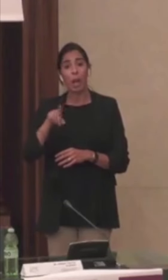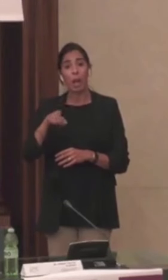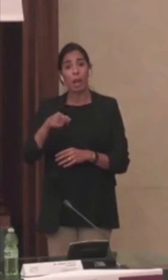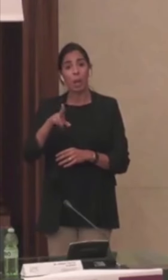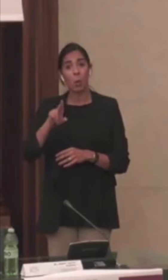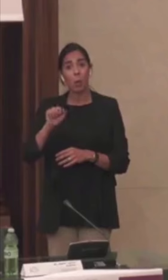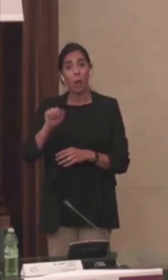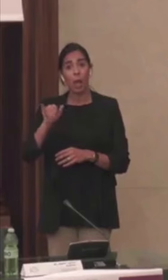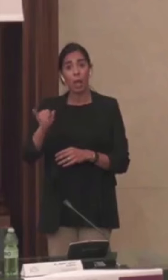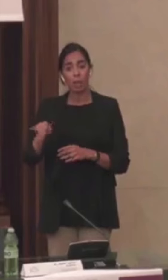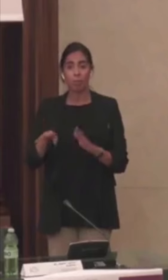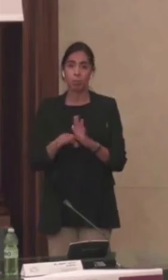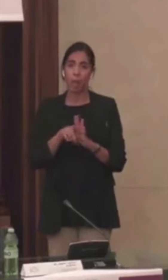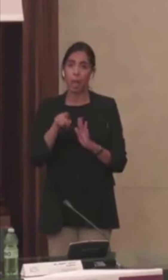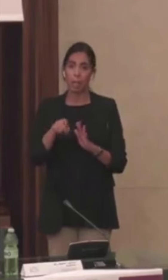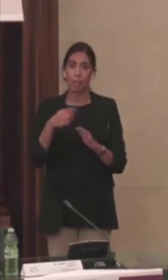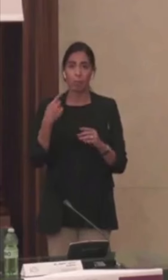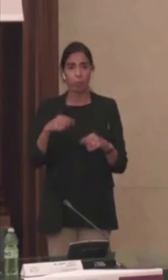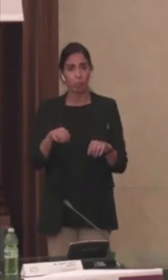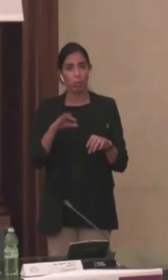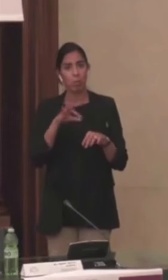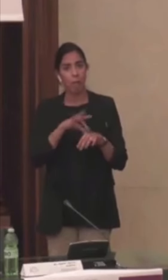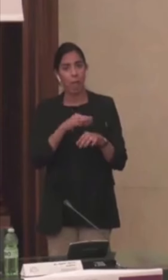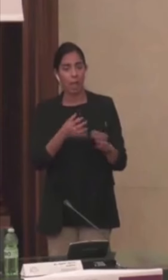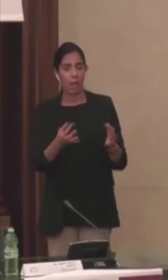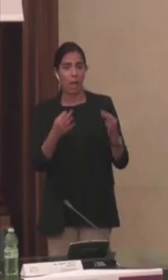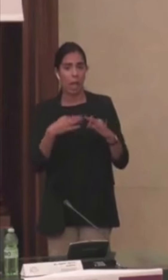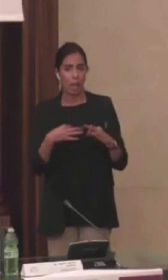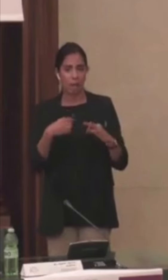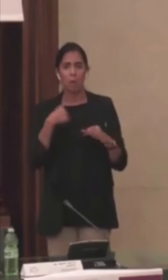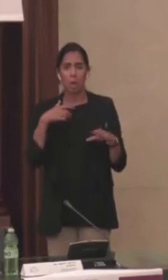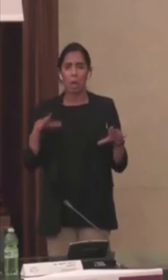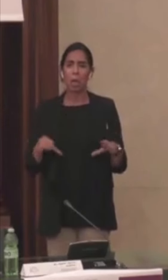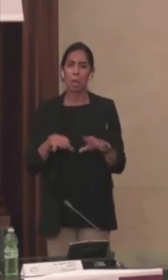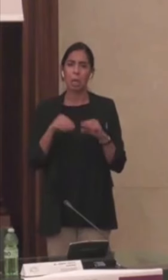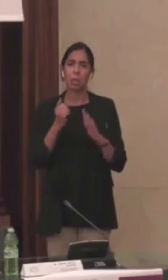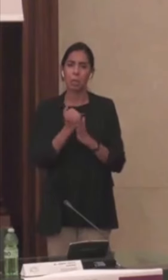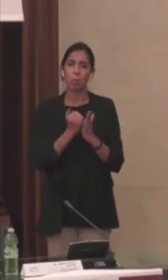good results. As a result, on April the 3rd,